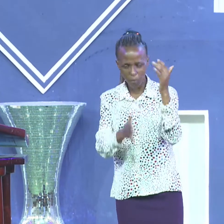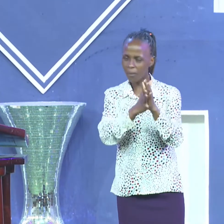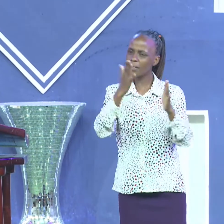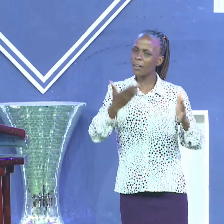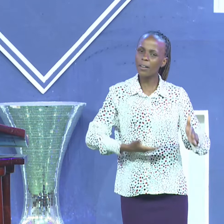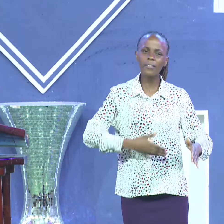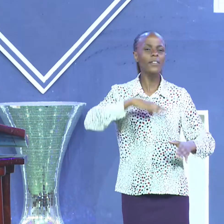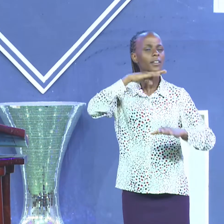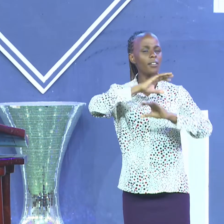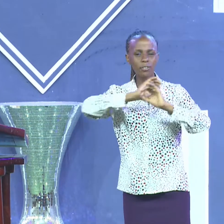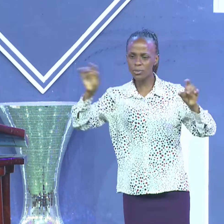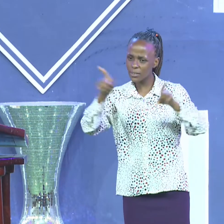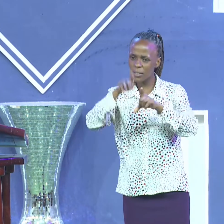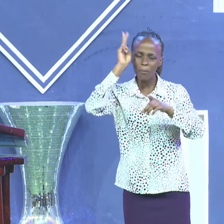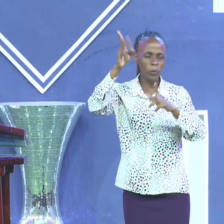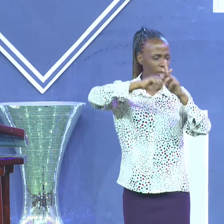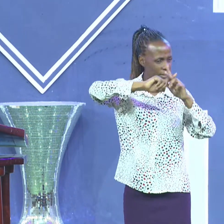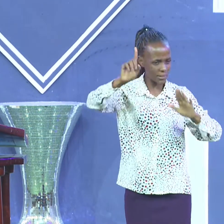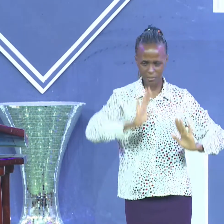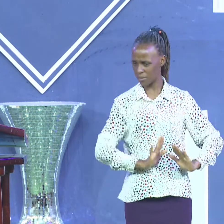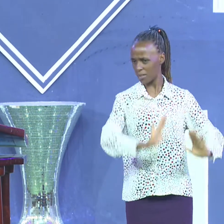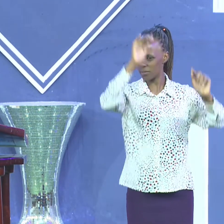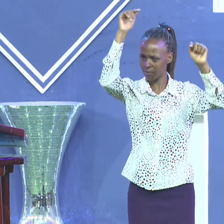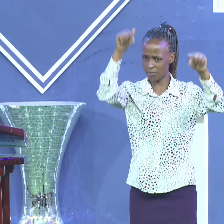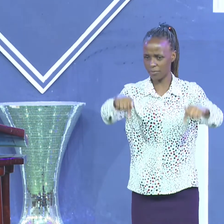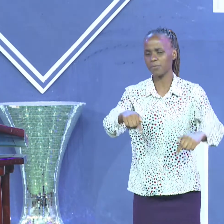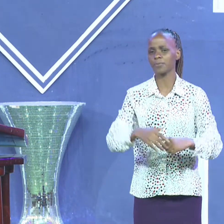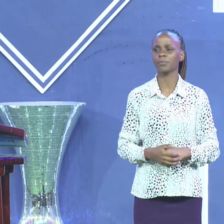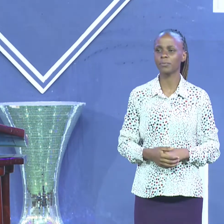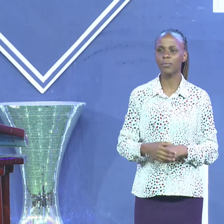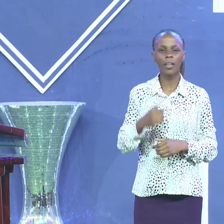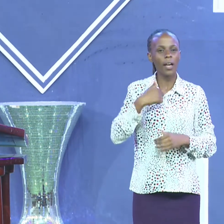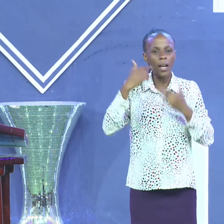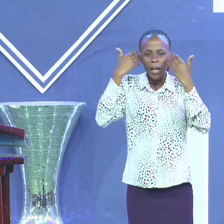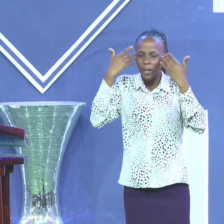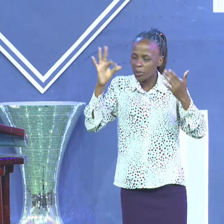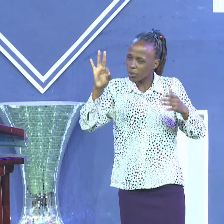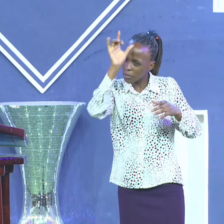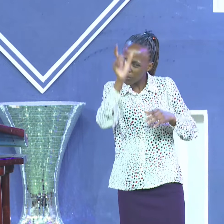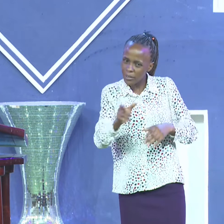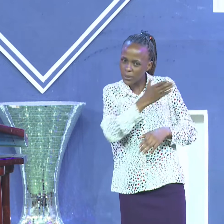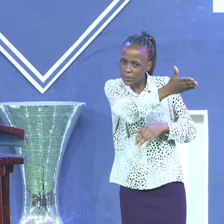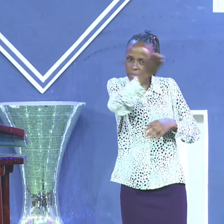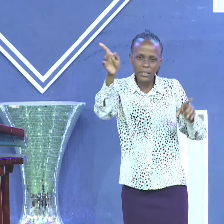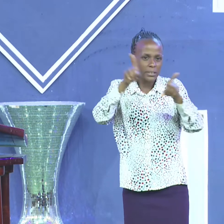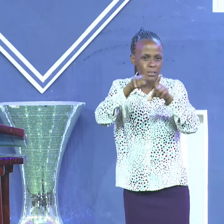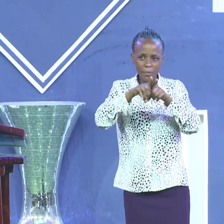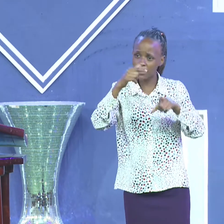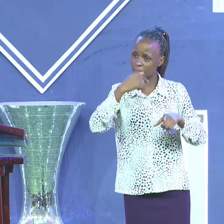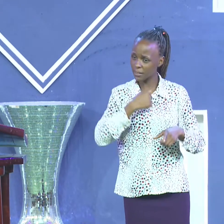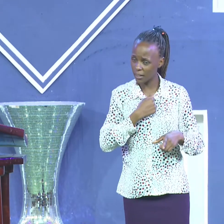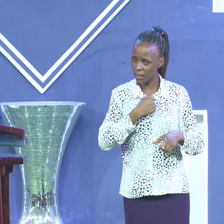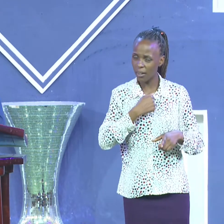That prison of not having enough of poverty, we are going to break out of it. I don't know if there is anyone who is like